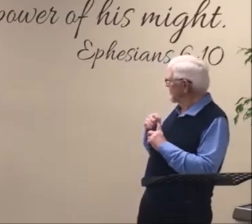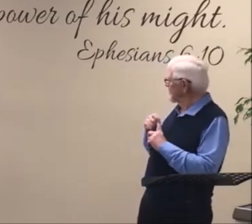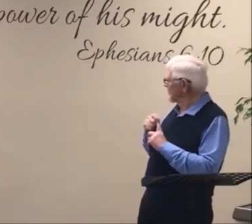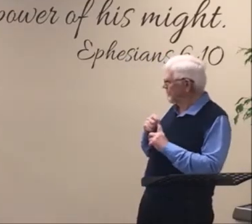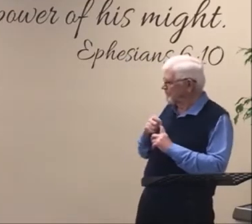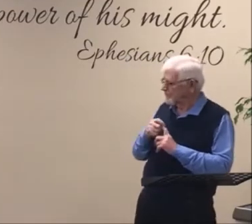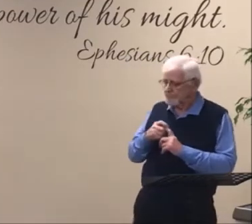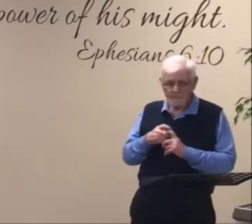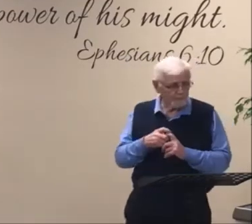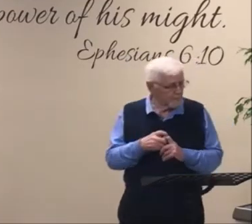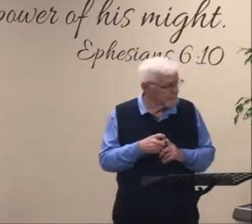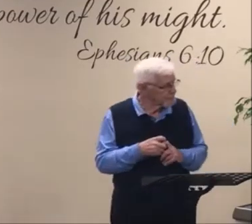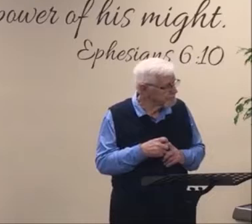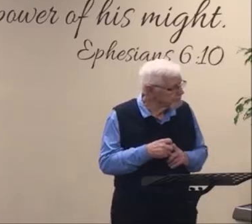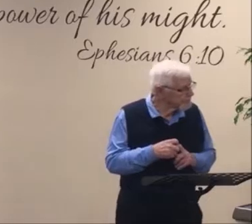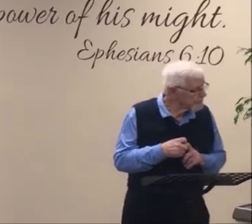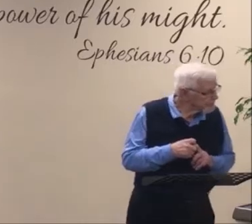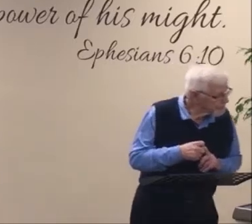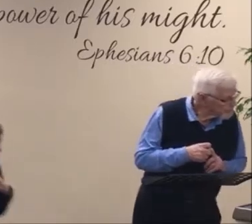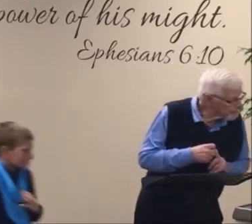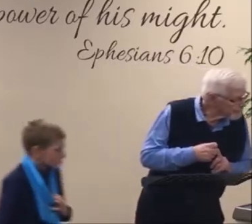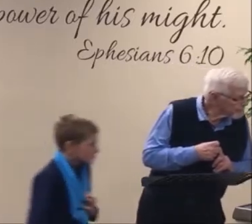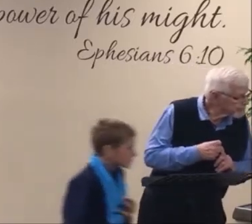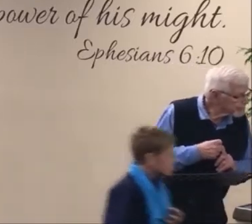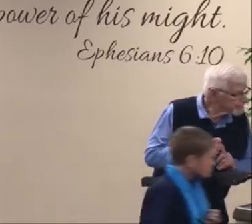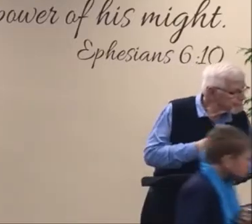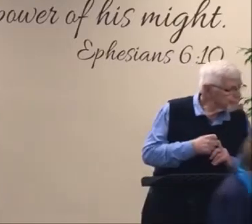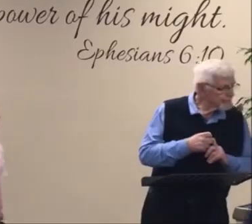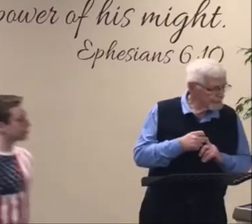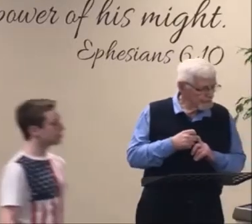some over there. Take an offering about